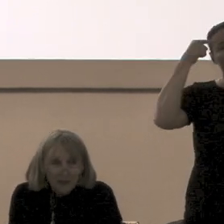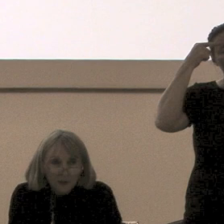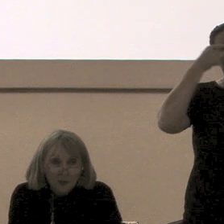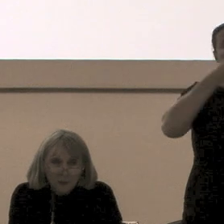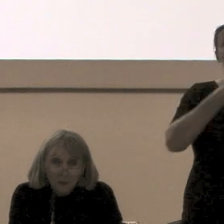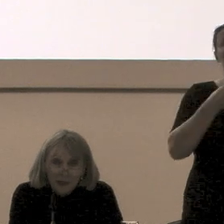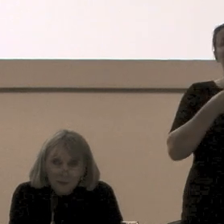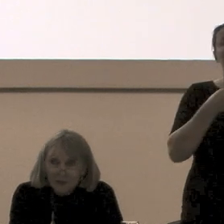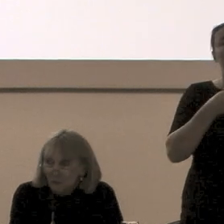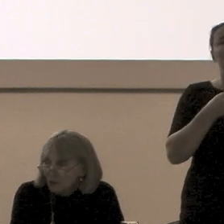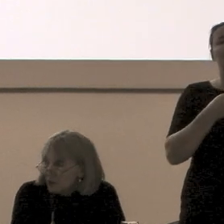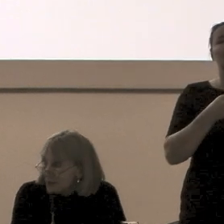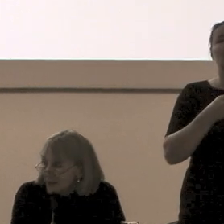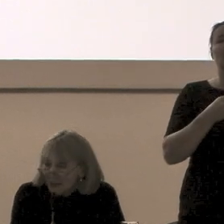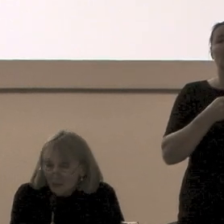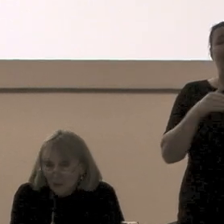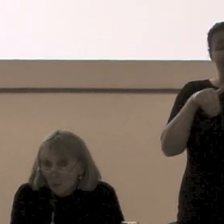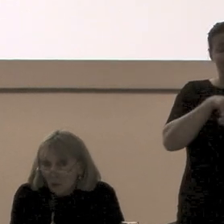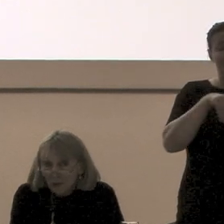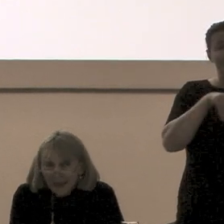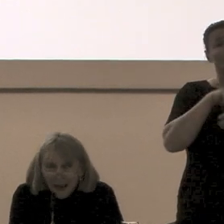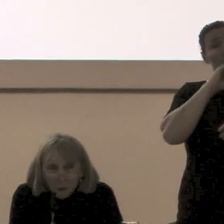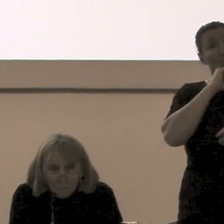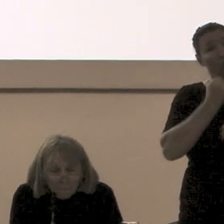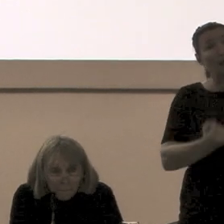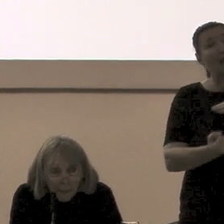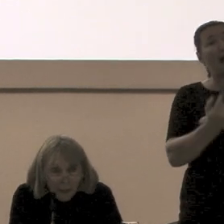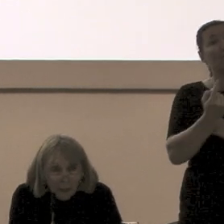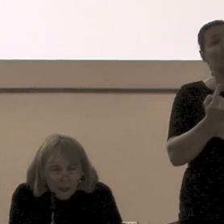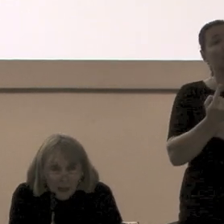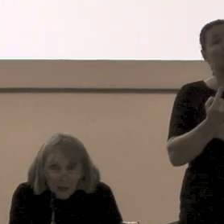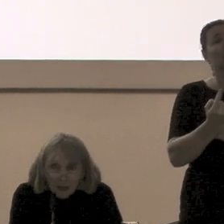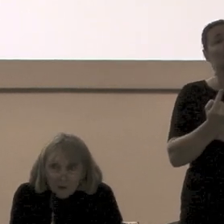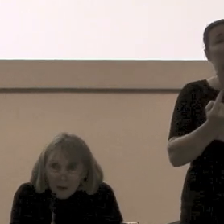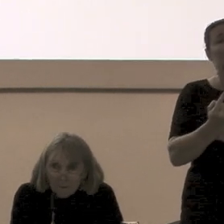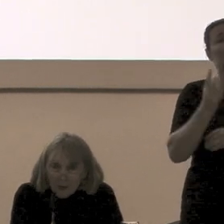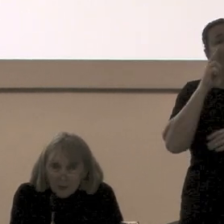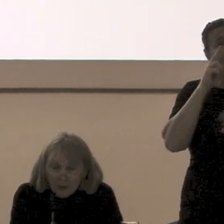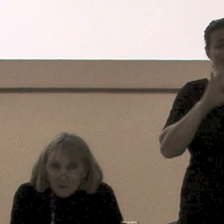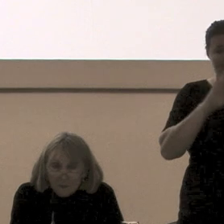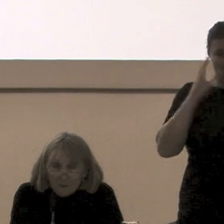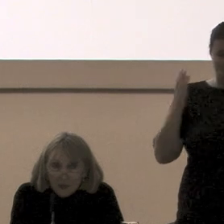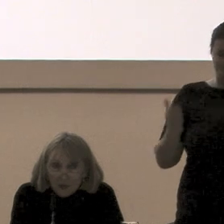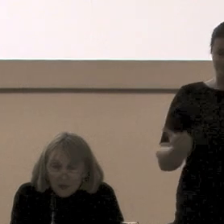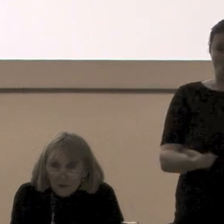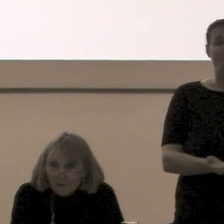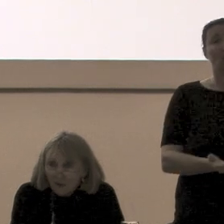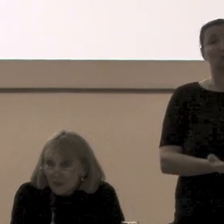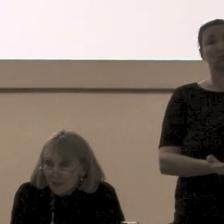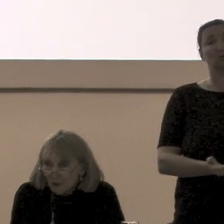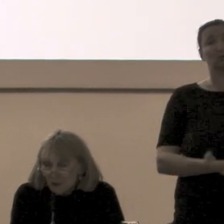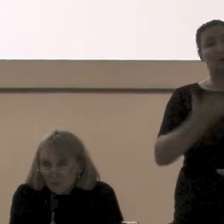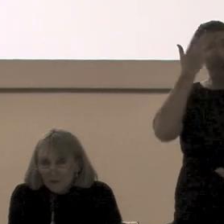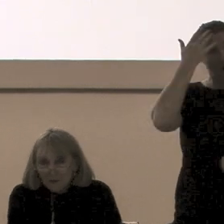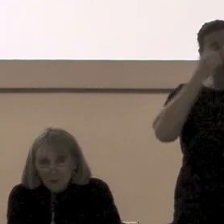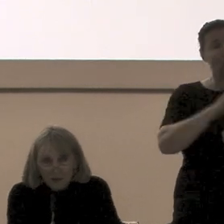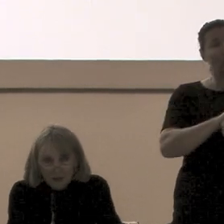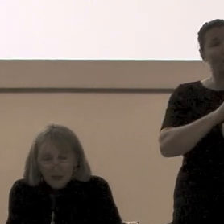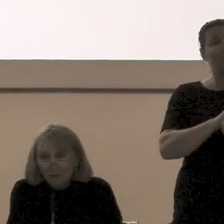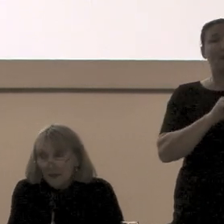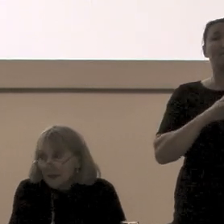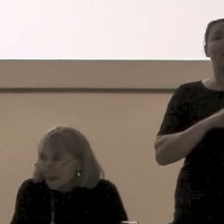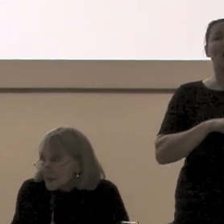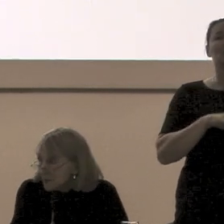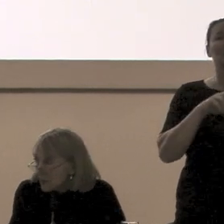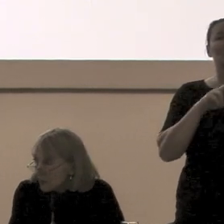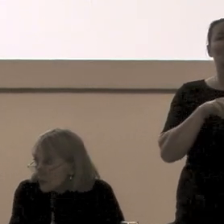know, inclusion will happen. If we look at the state of the world now, I remember Marsha Forrest, who was one of the